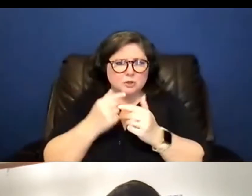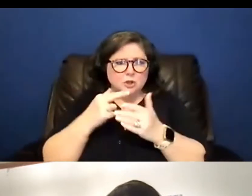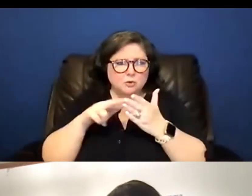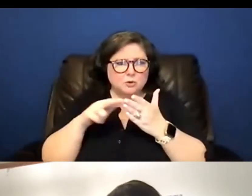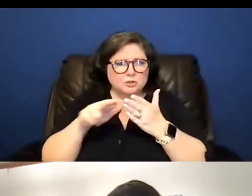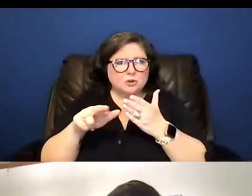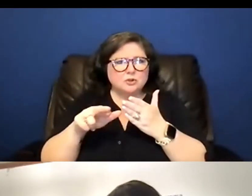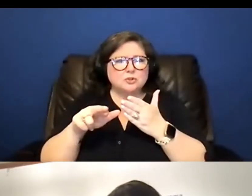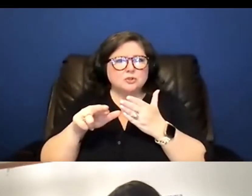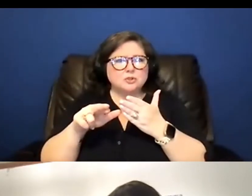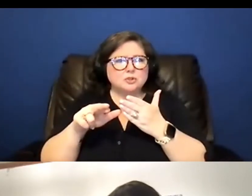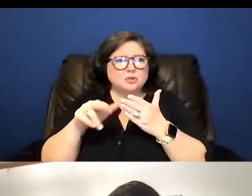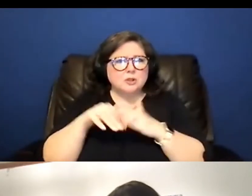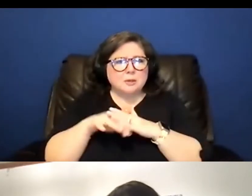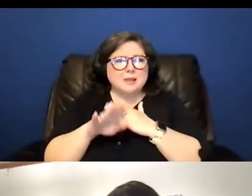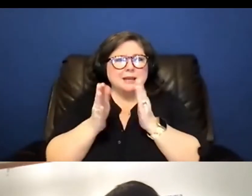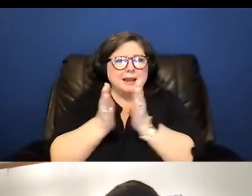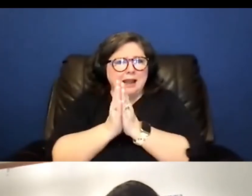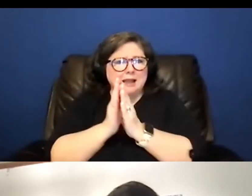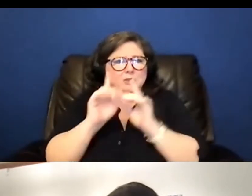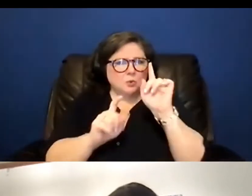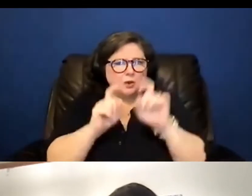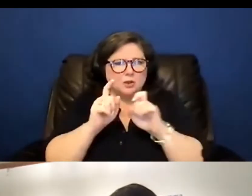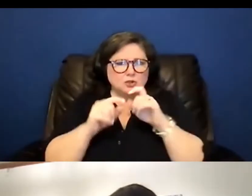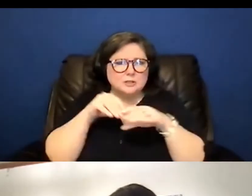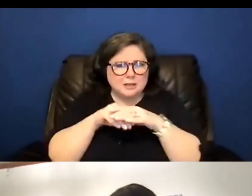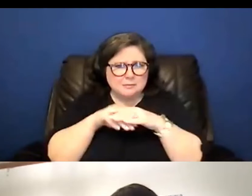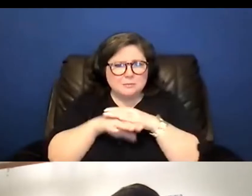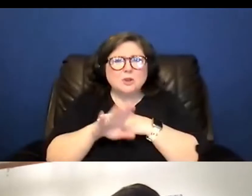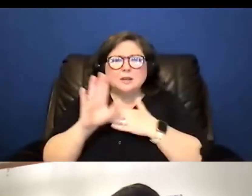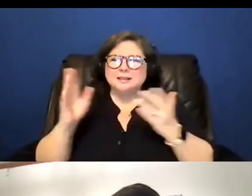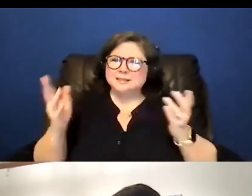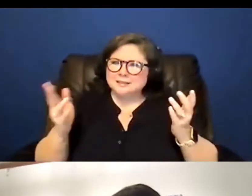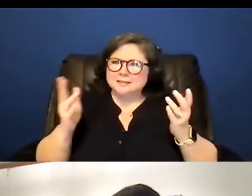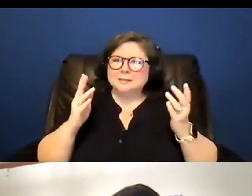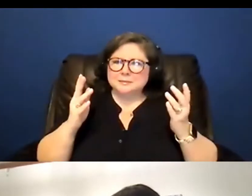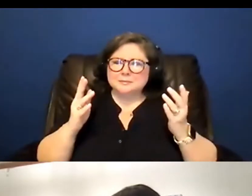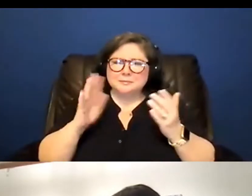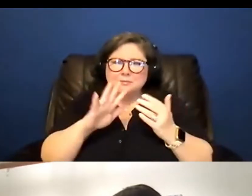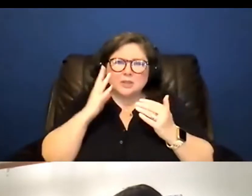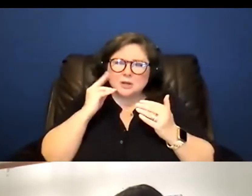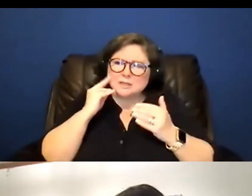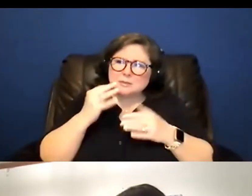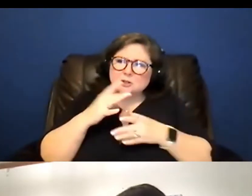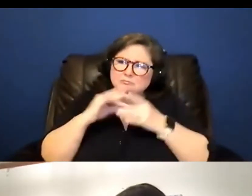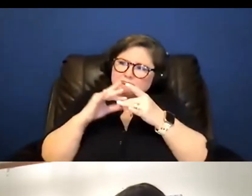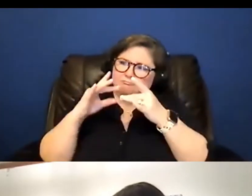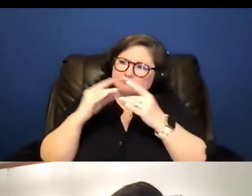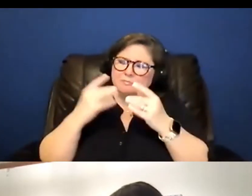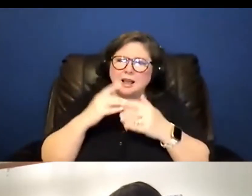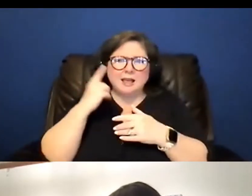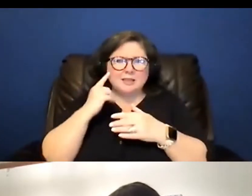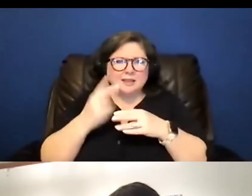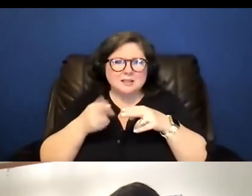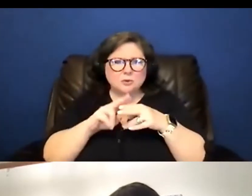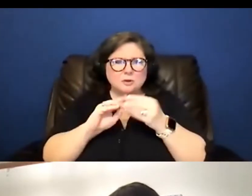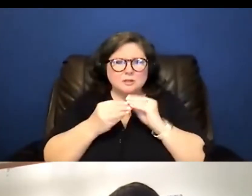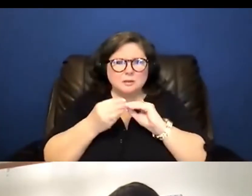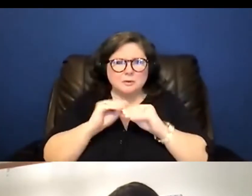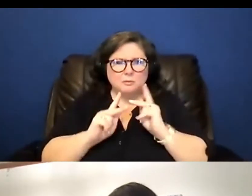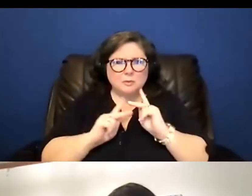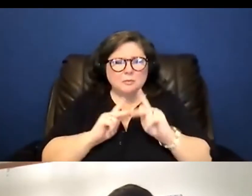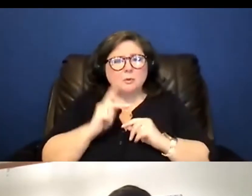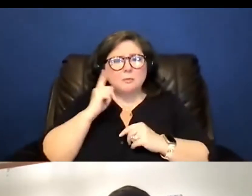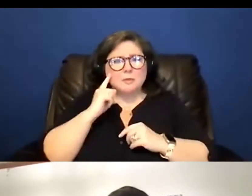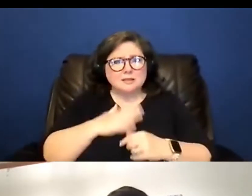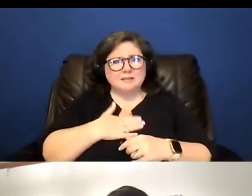and ask them questions and get their input. I think that has increased the number of people that are willing to go to trials, because they can ask questions and